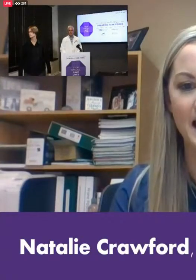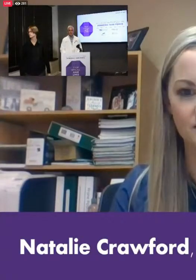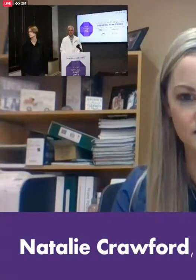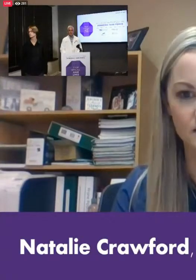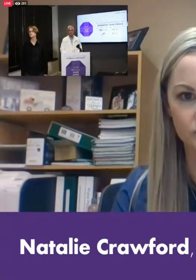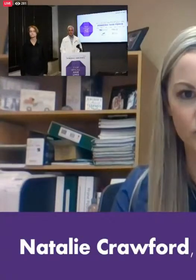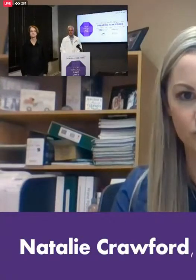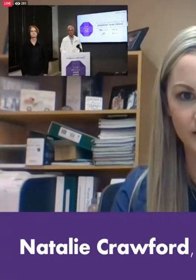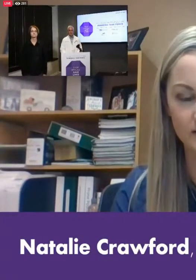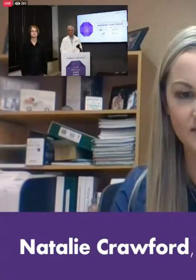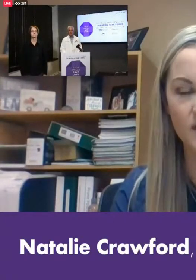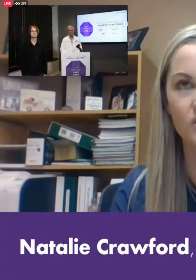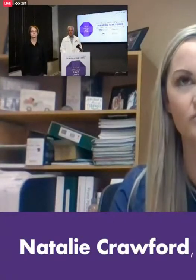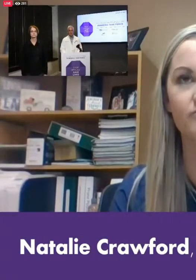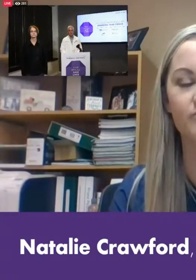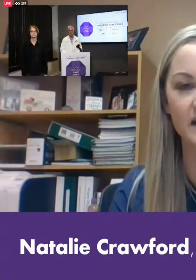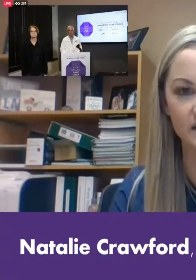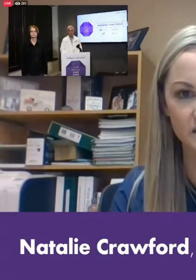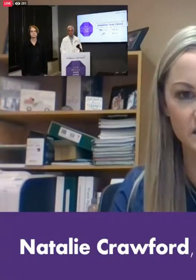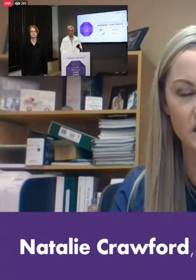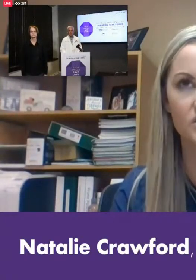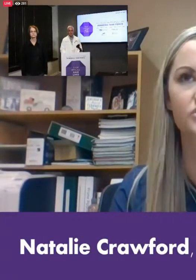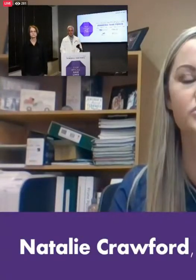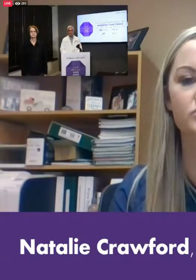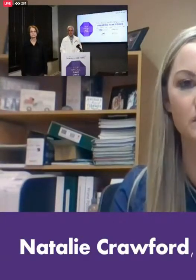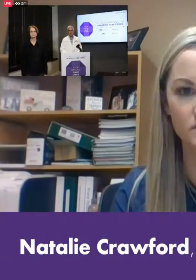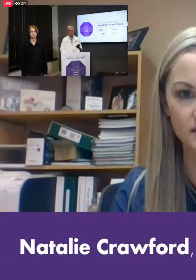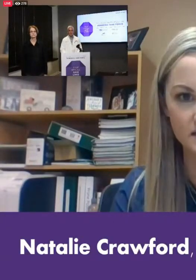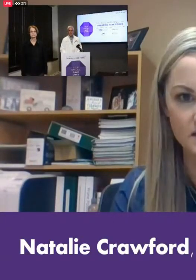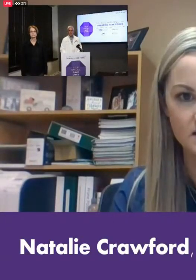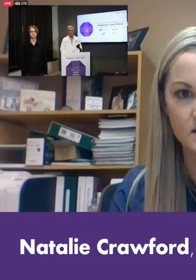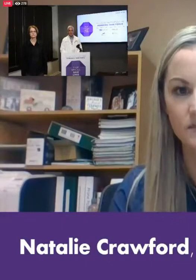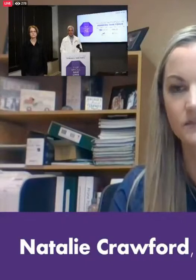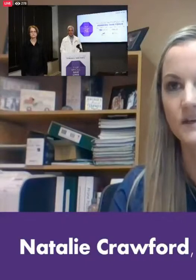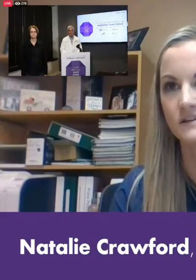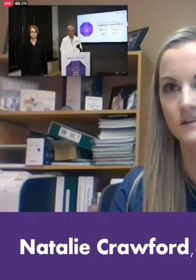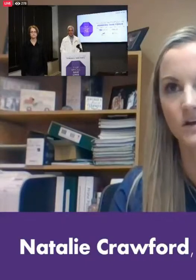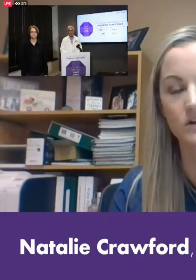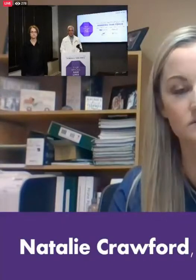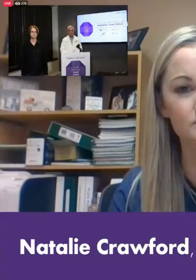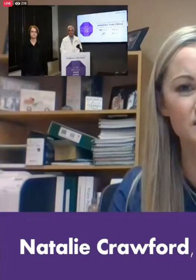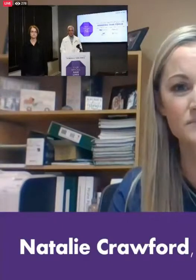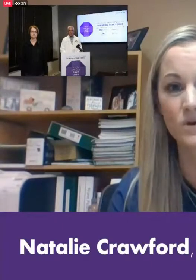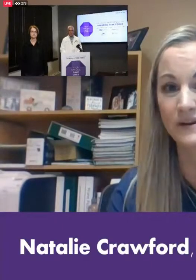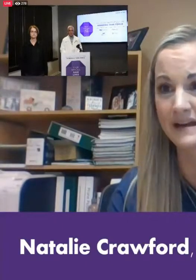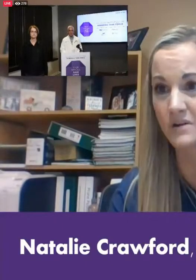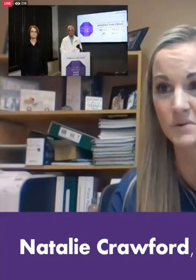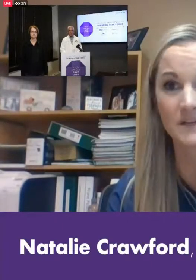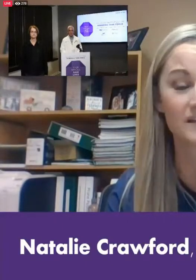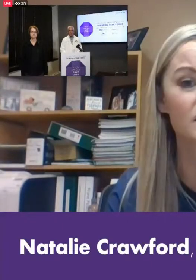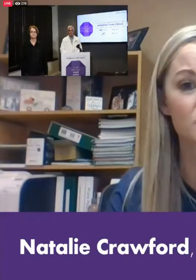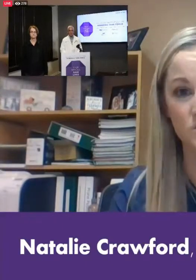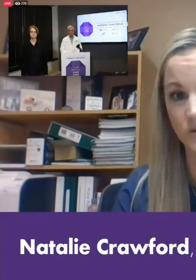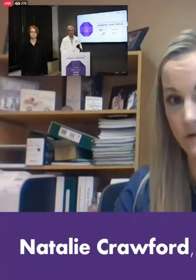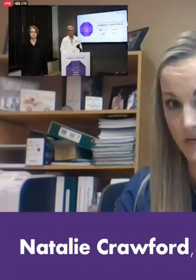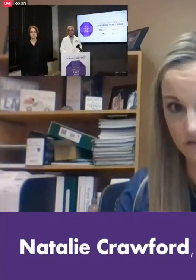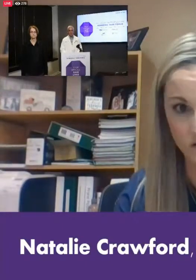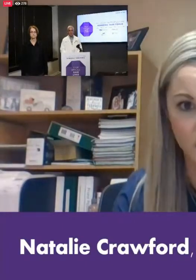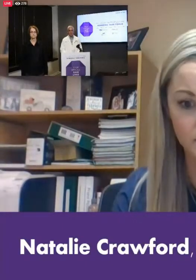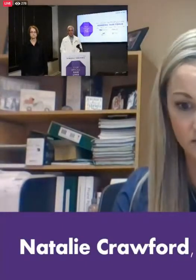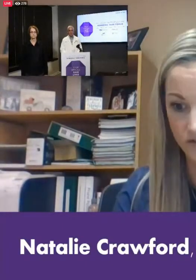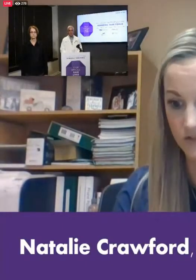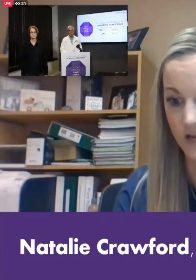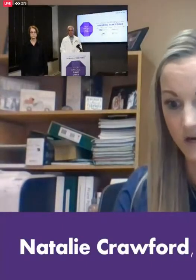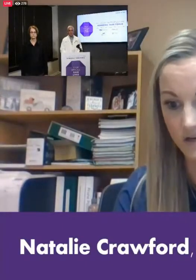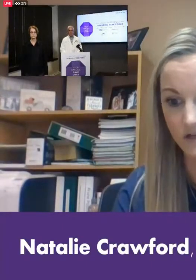aren't just passing of COVID. They are fighting. They are struggling. They are sometimes going out kicking and